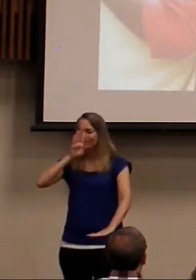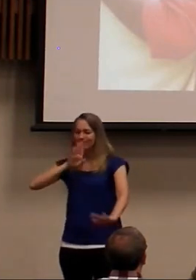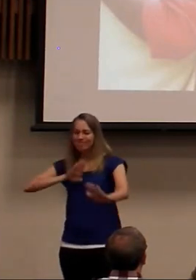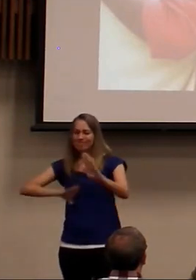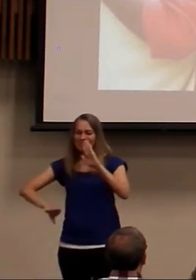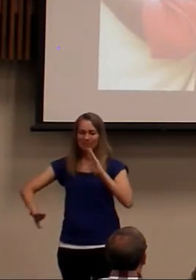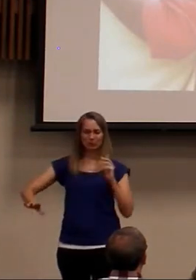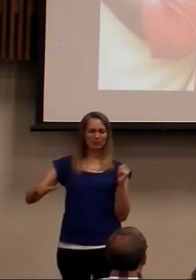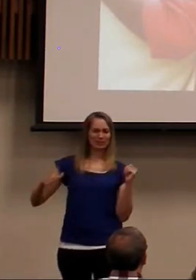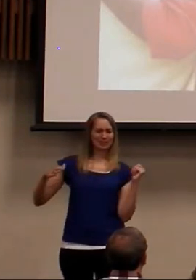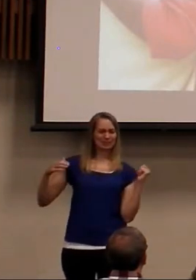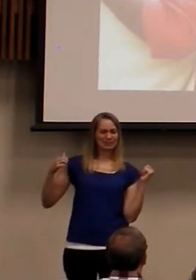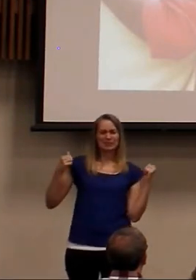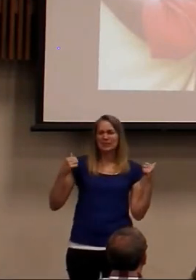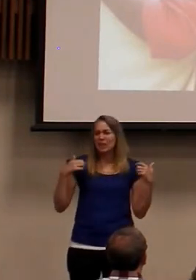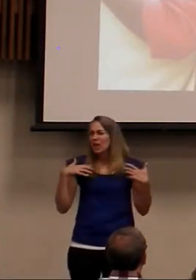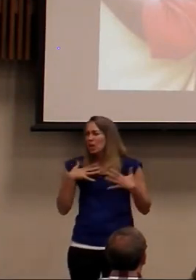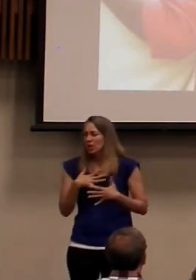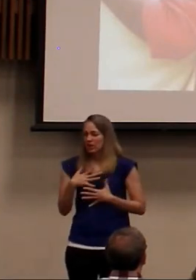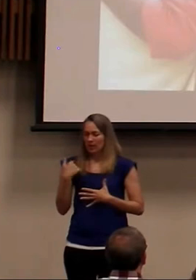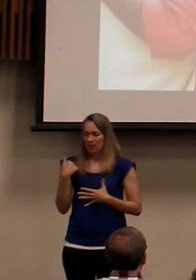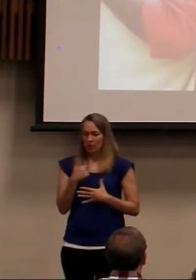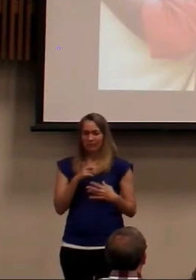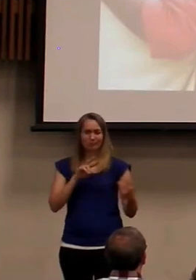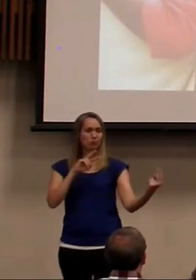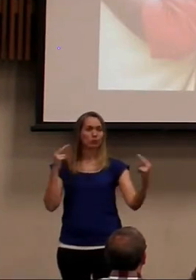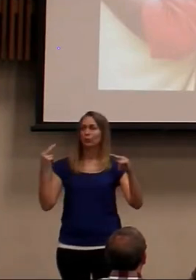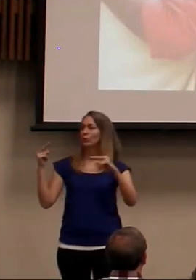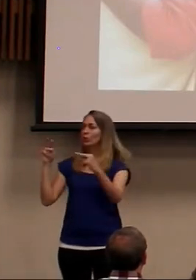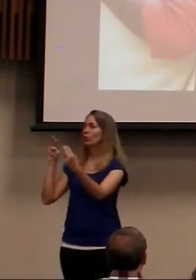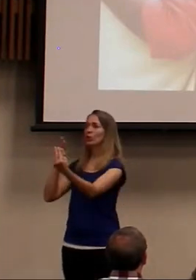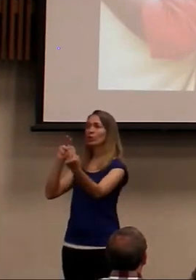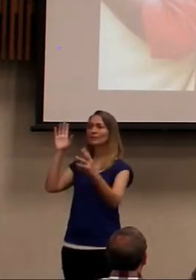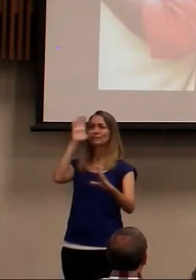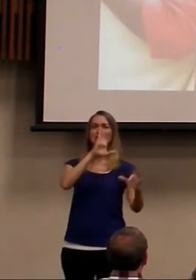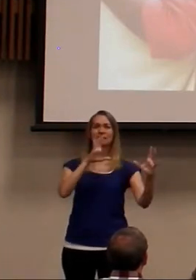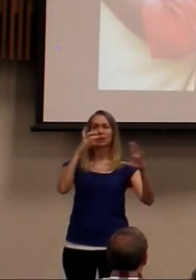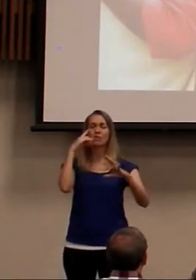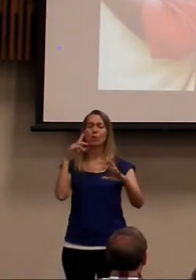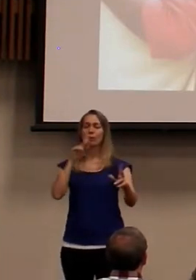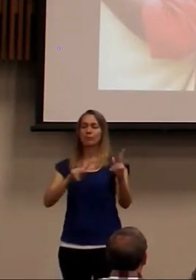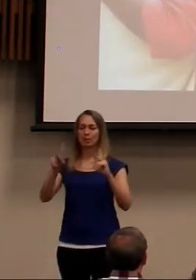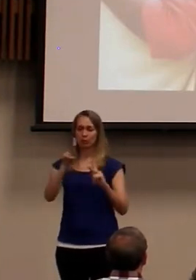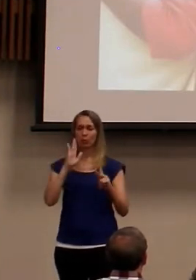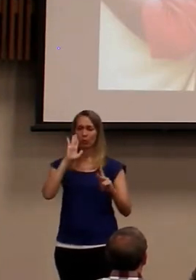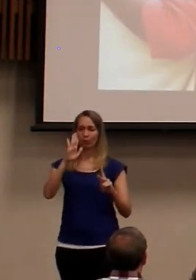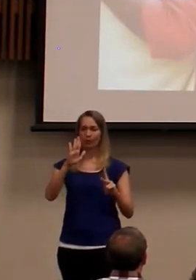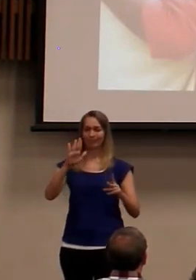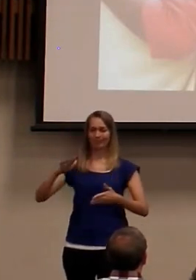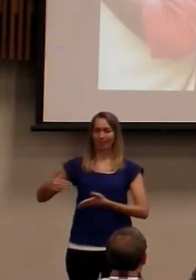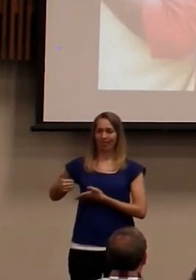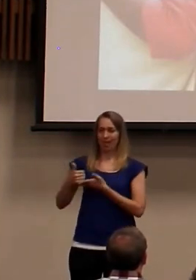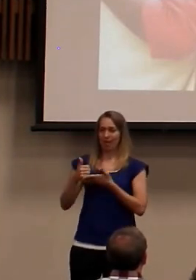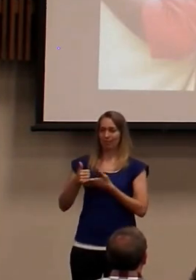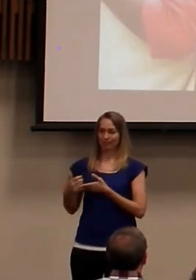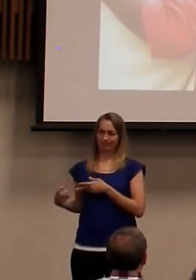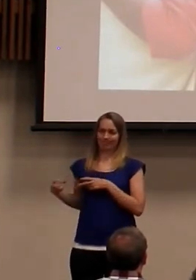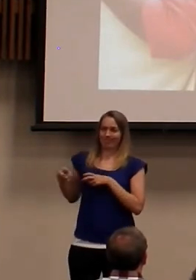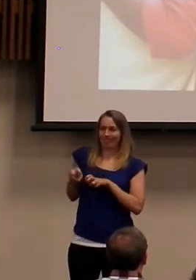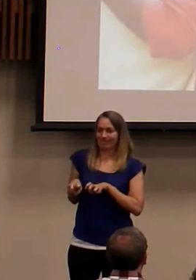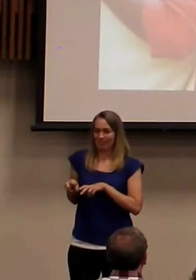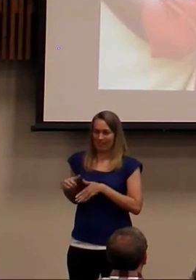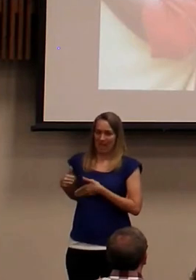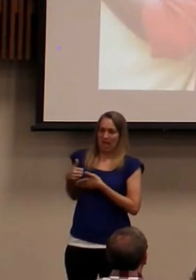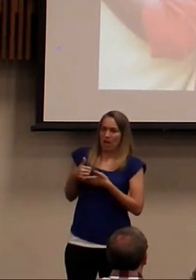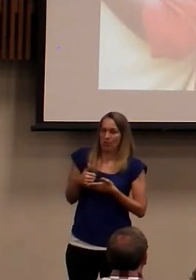little. And during those times, we look around for those who will row up next to us. That's why I love Tim so